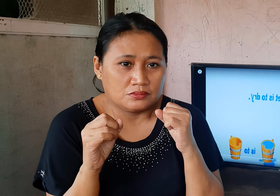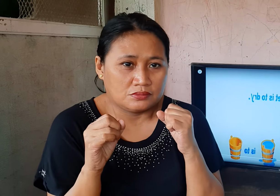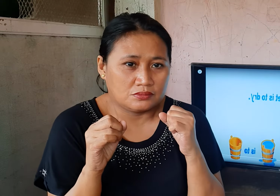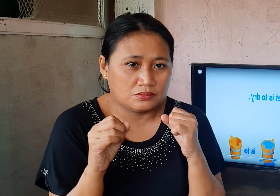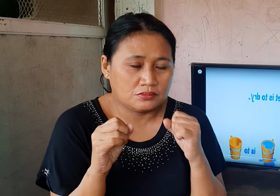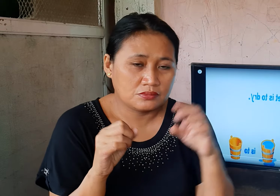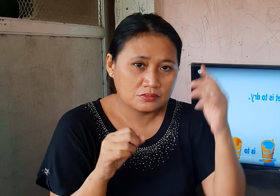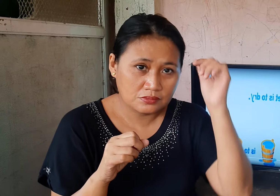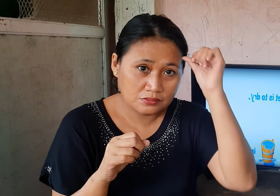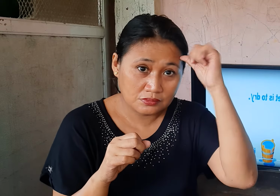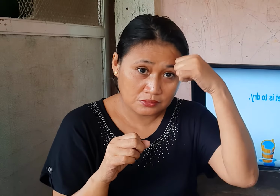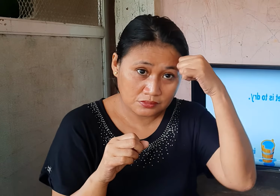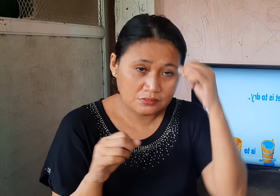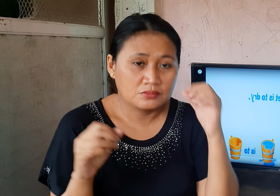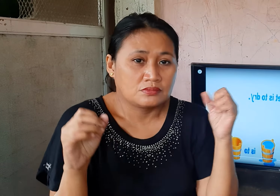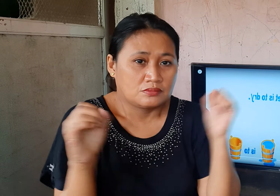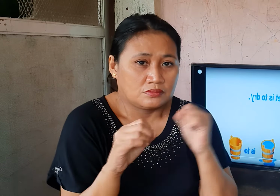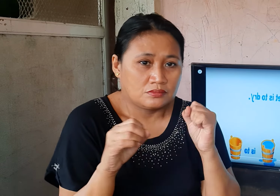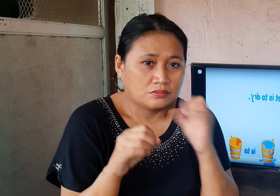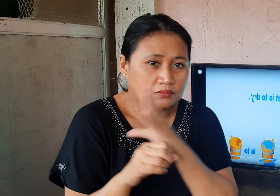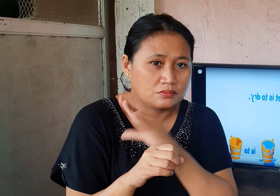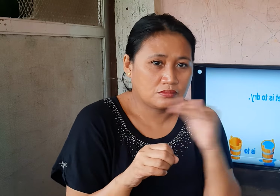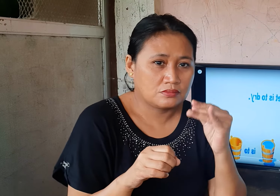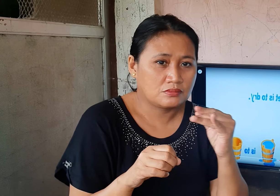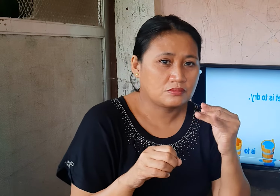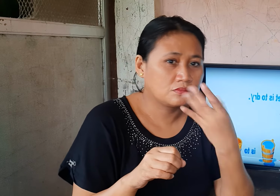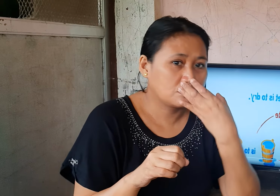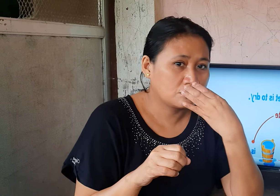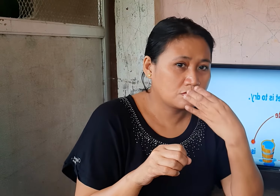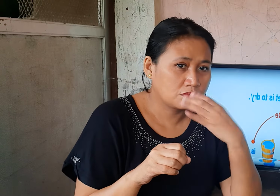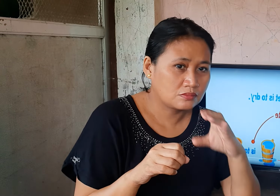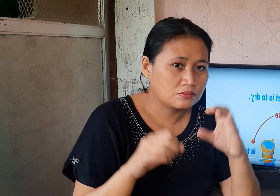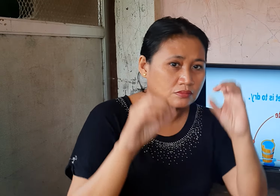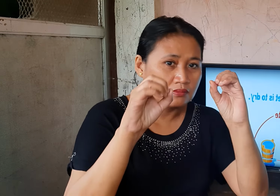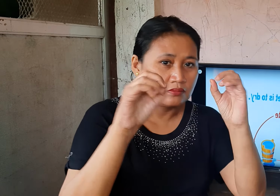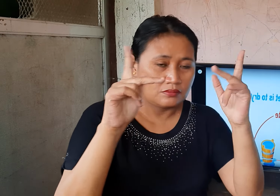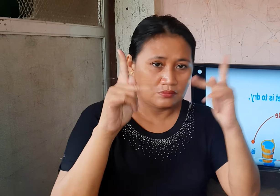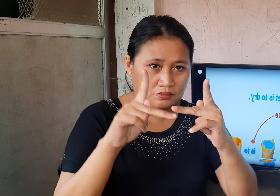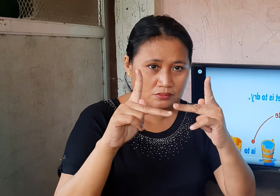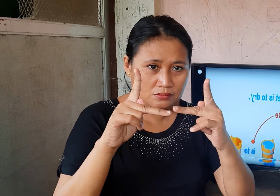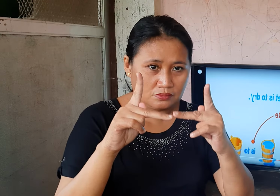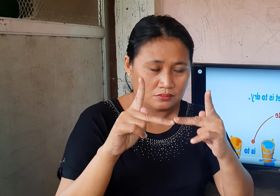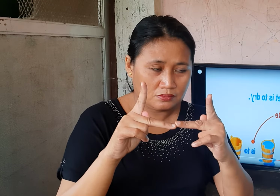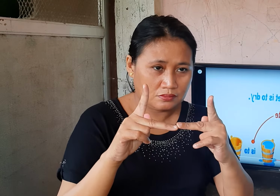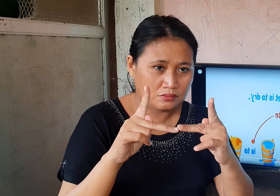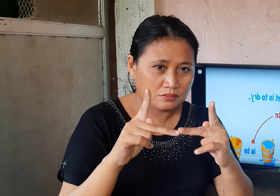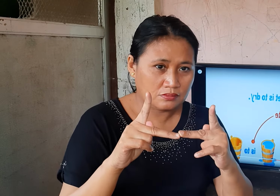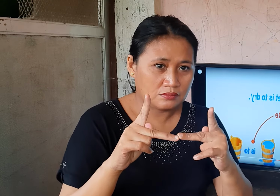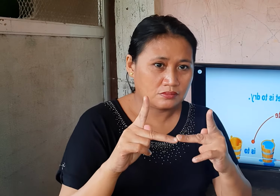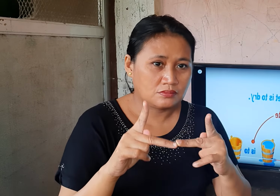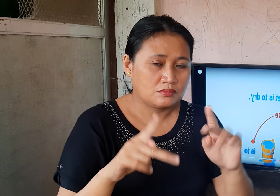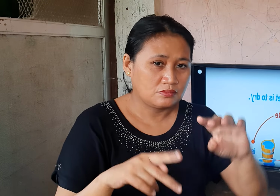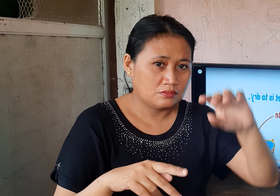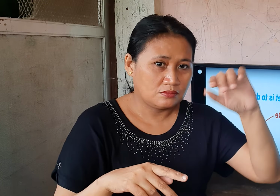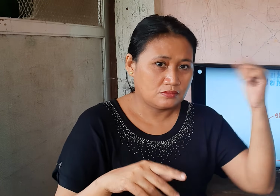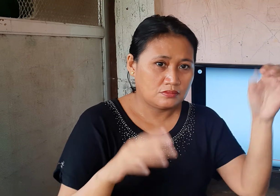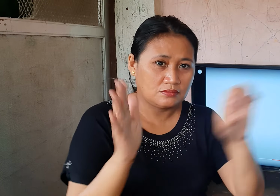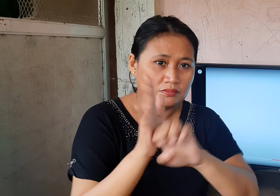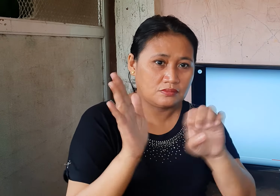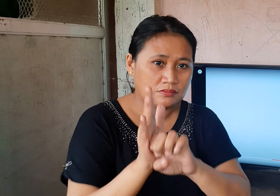Remember, cold and hot and wet and dry are opposites. So let's see if you can finish another analogy with opposites. High